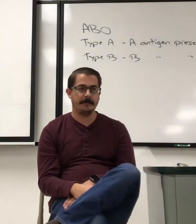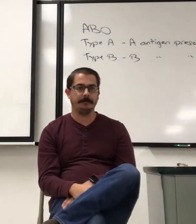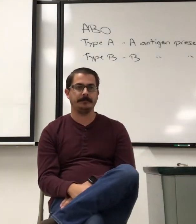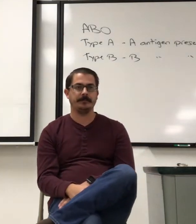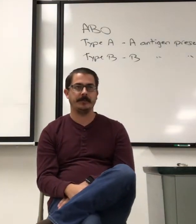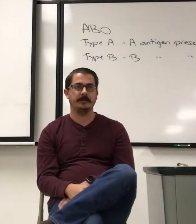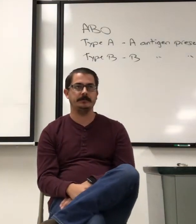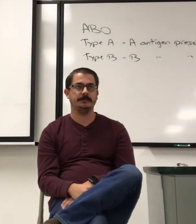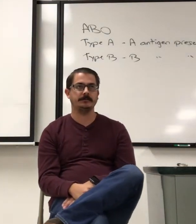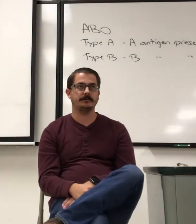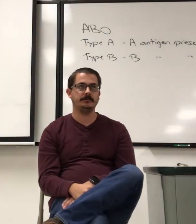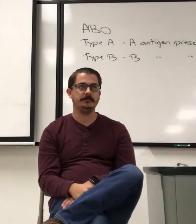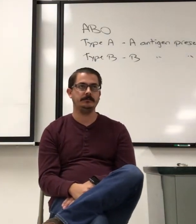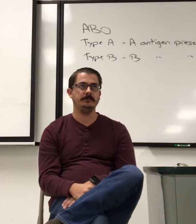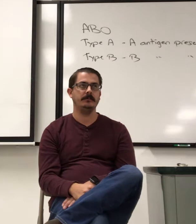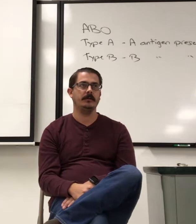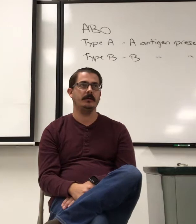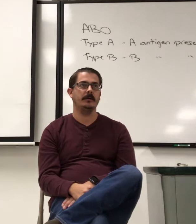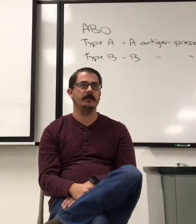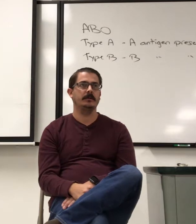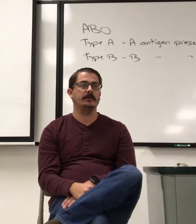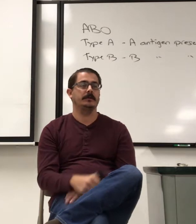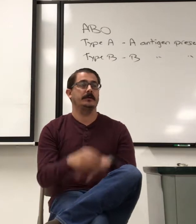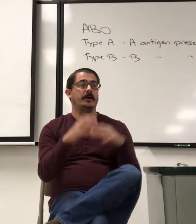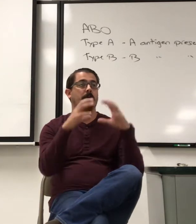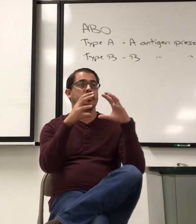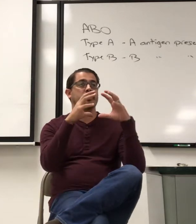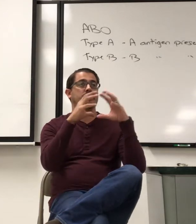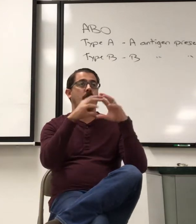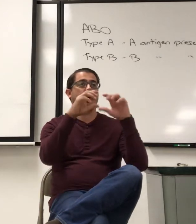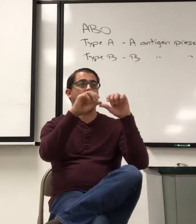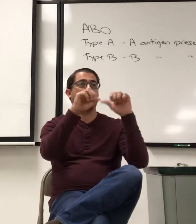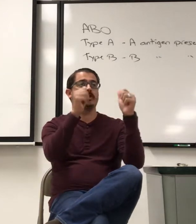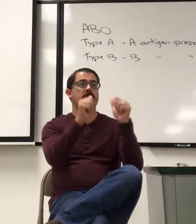and a circular shaped antibody